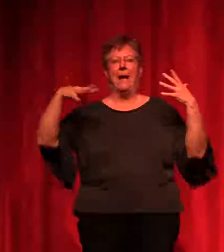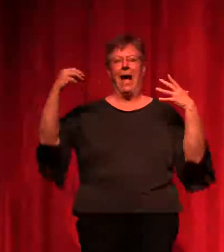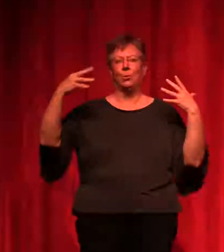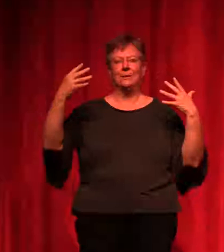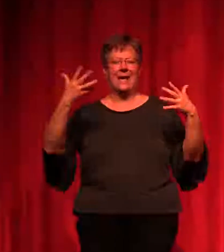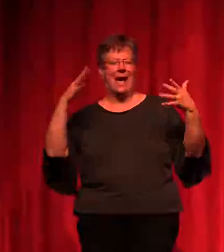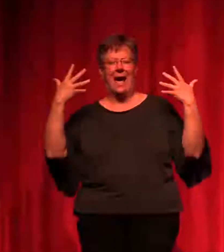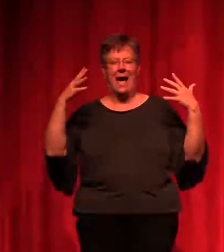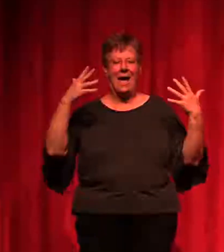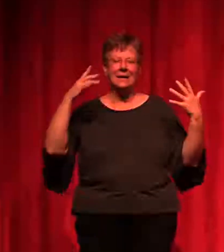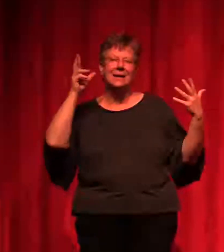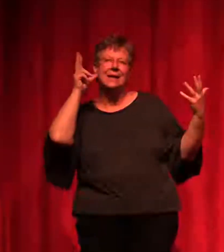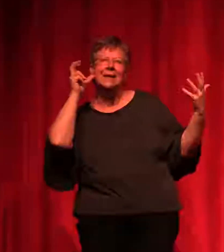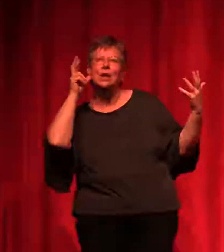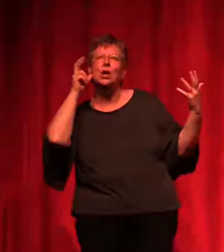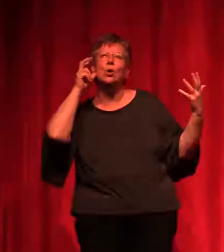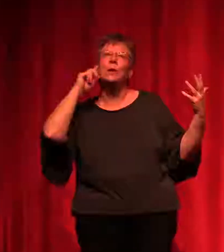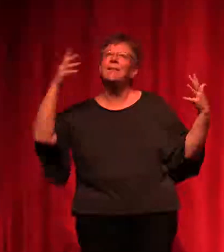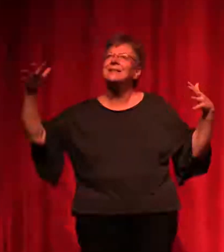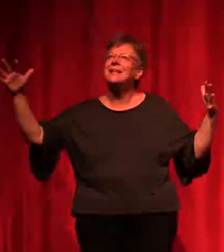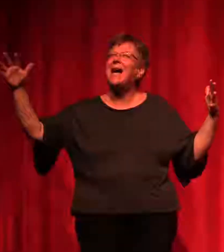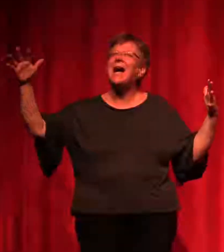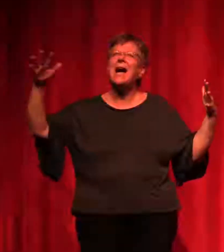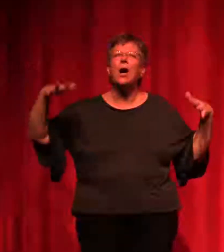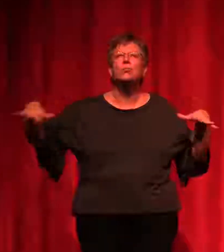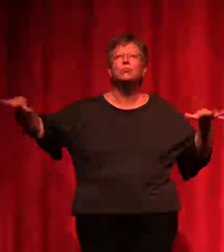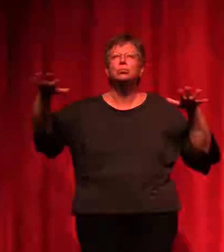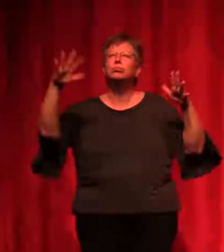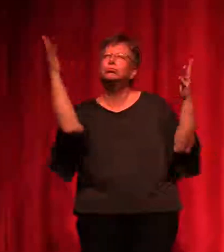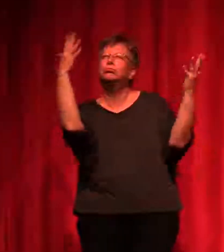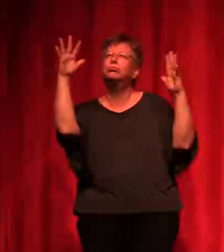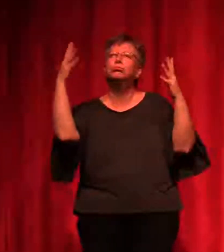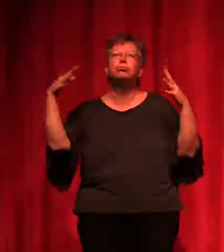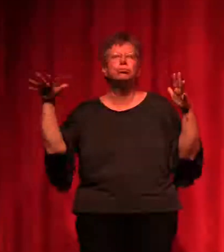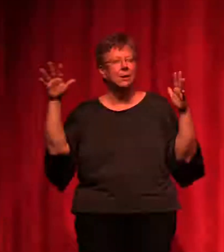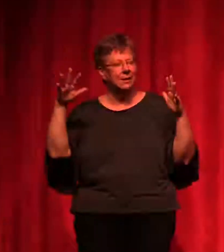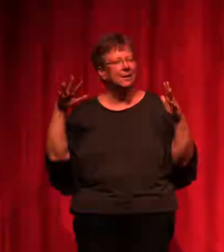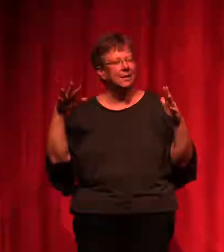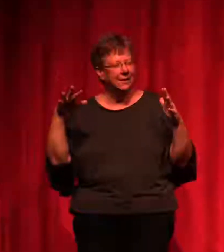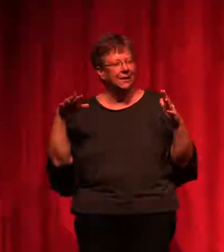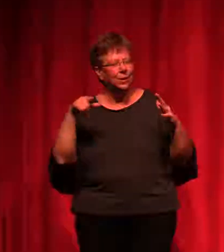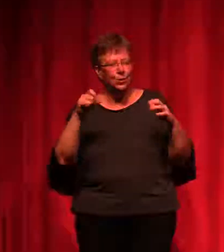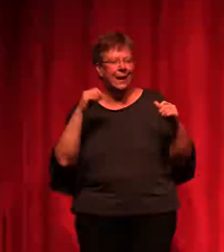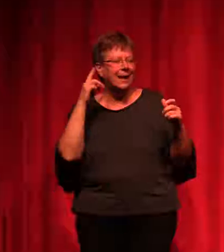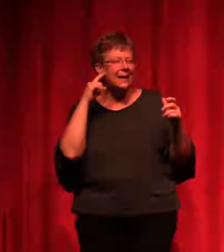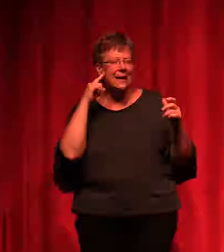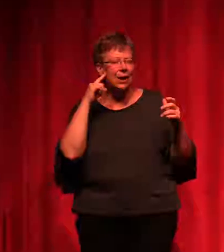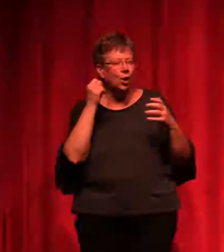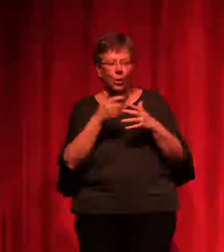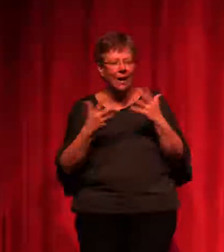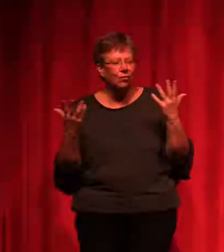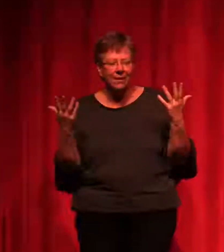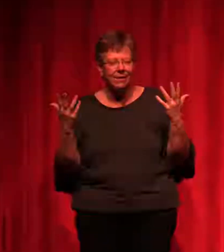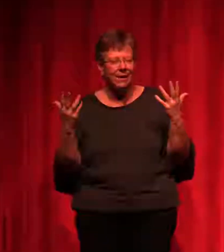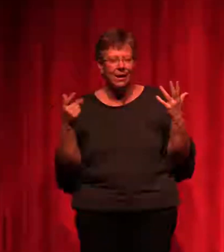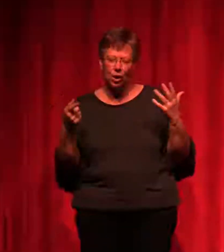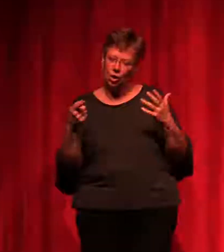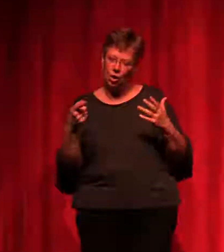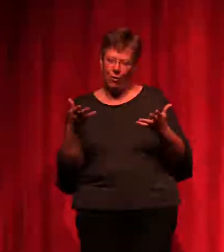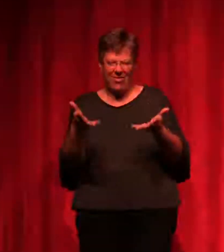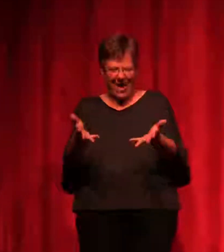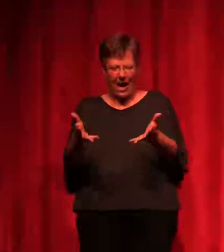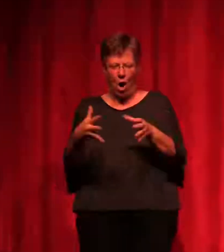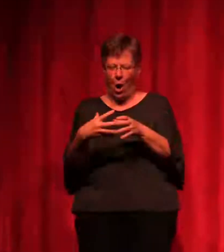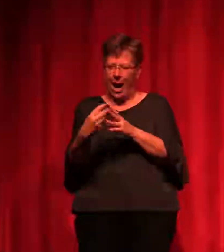elements, hearing the sound of the call to prayers in Oman or something through the helmet, and you're just right there